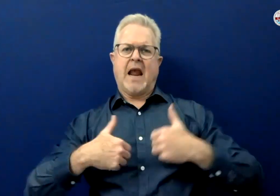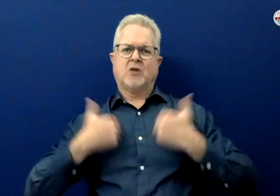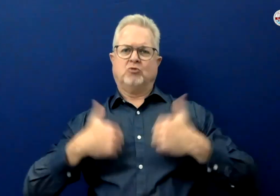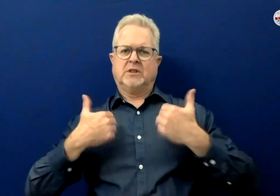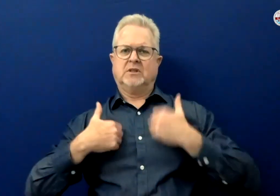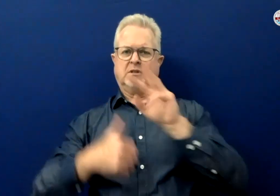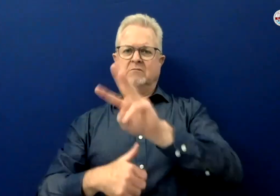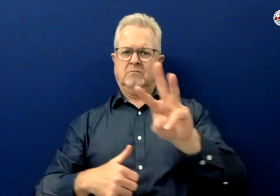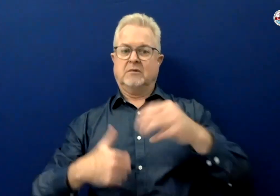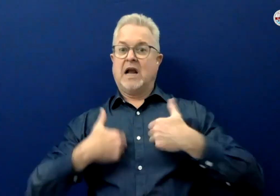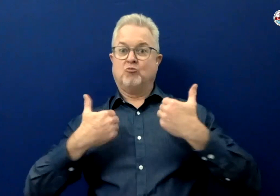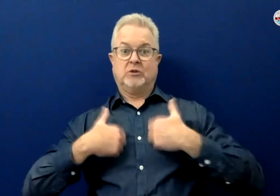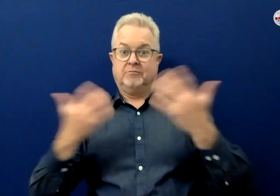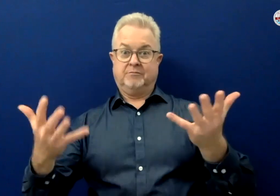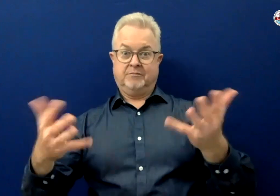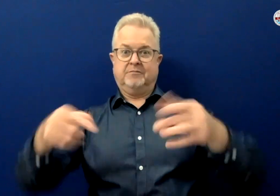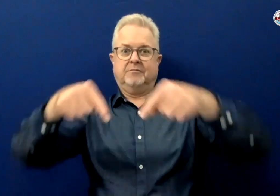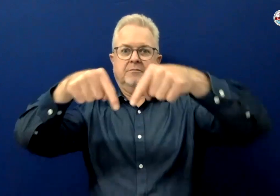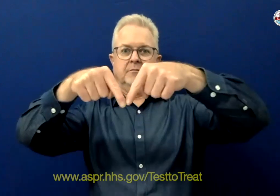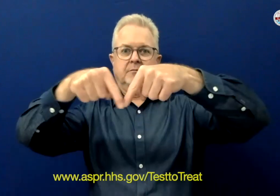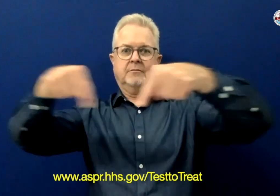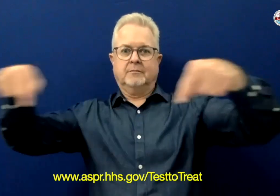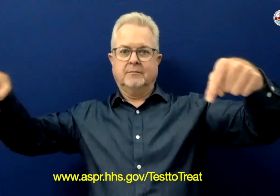to go where to get tested is at the following link.